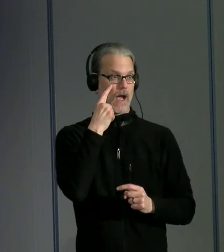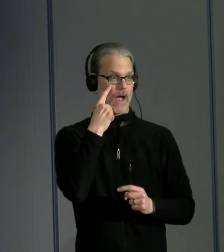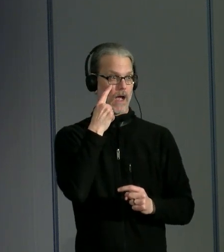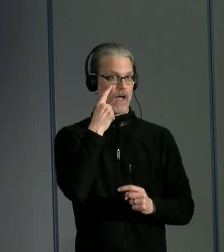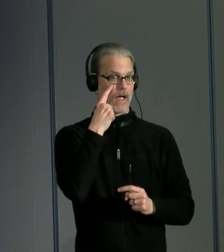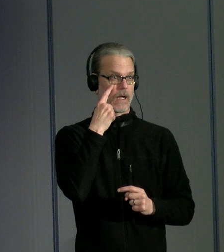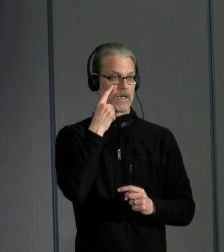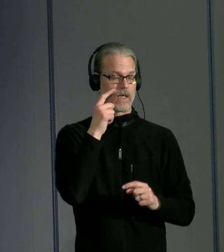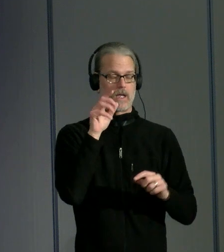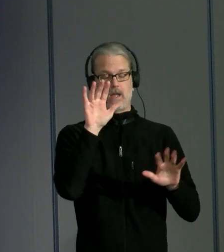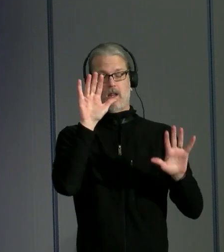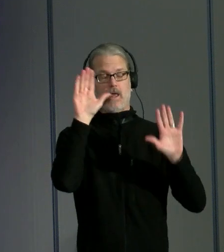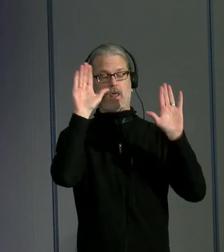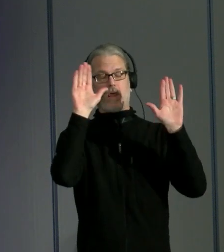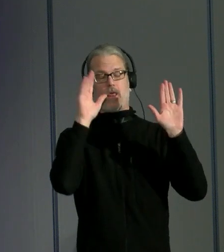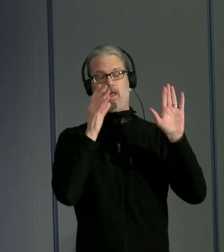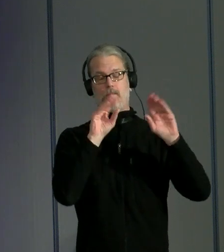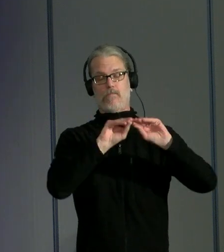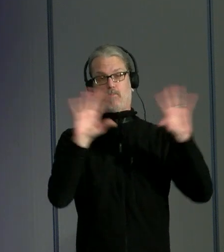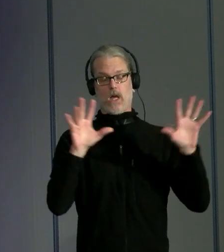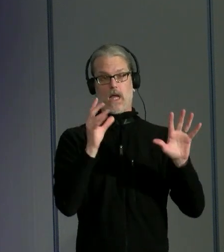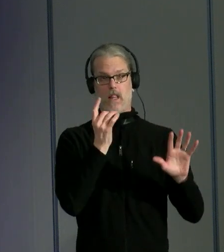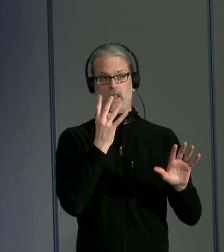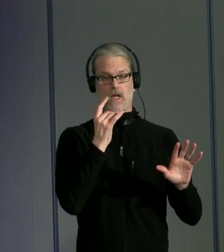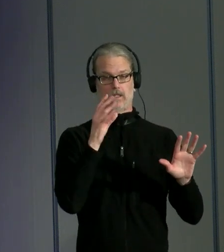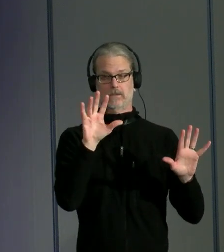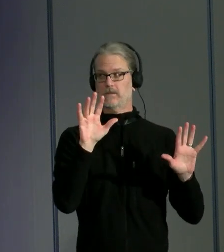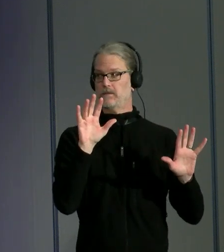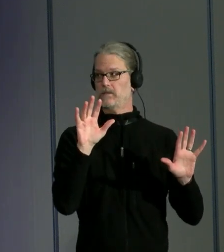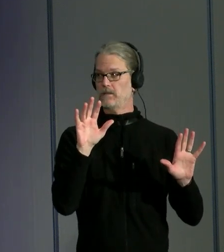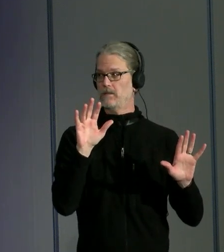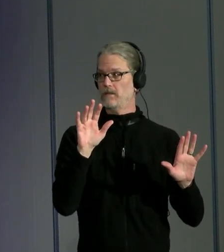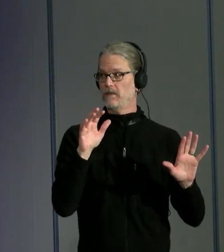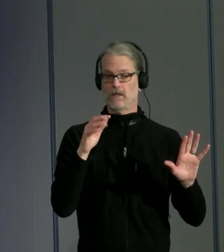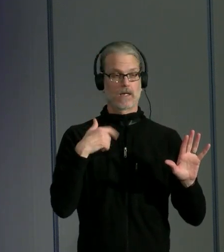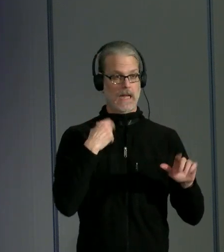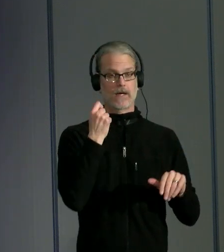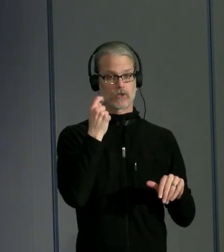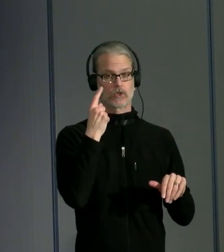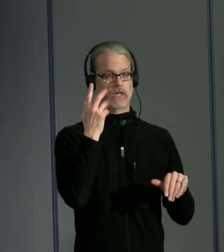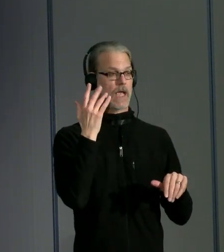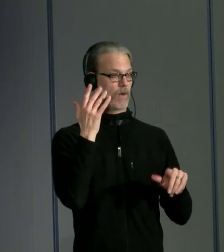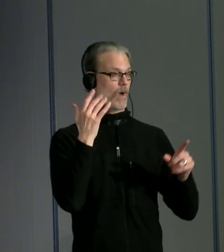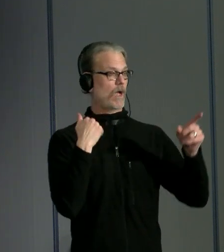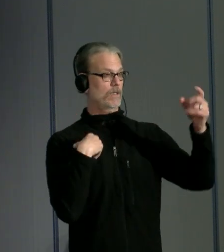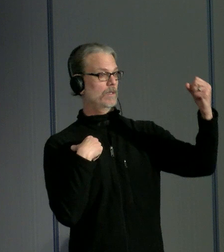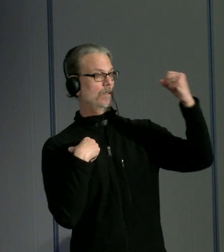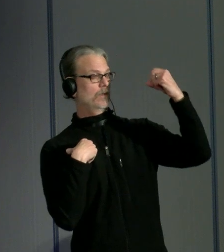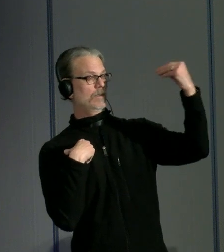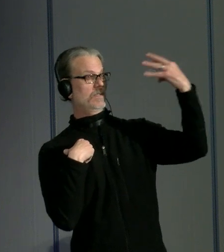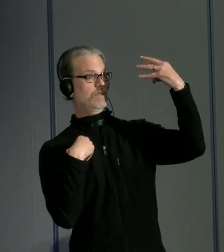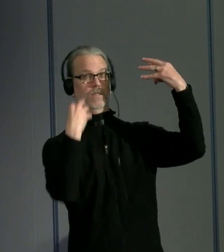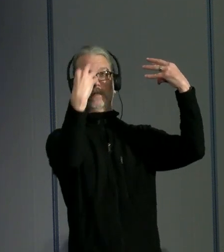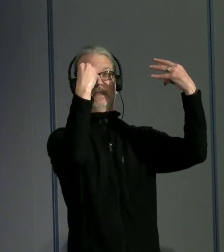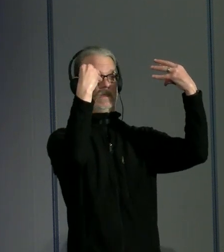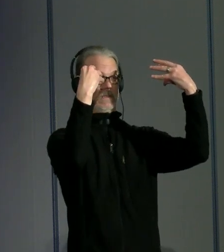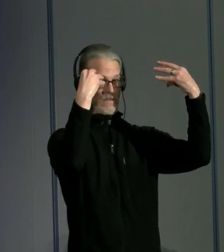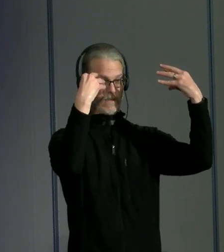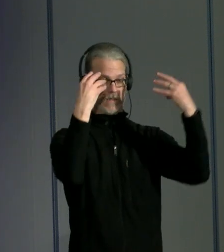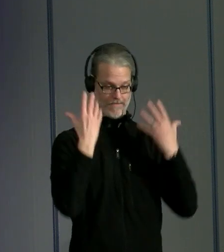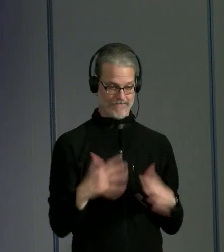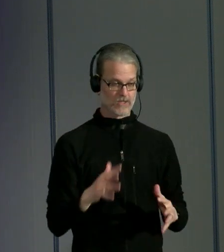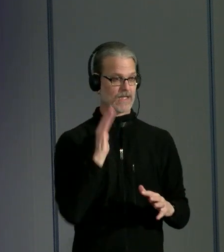difficulty tolerating bright lights. And I can literally feel their pain. I'm going to be taking a migraine med right after we leave here